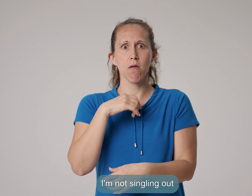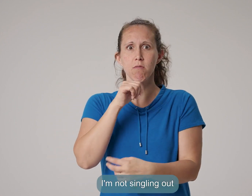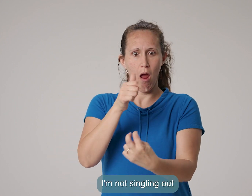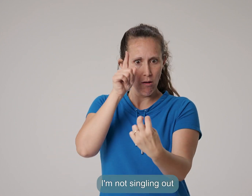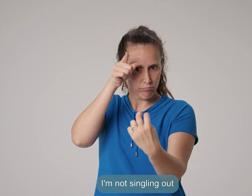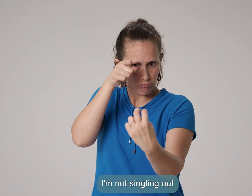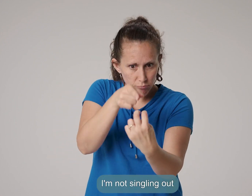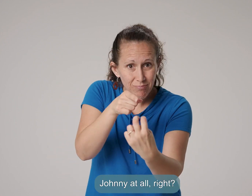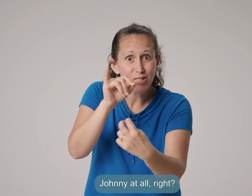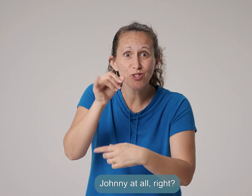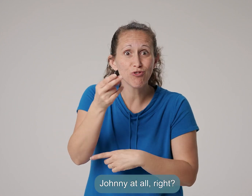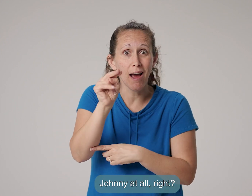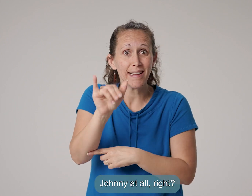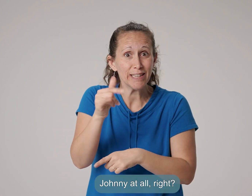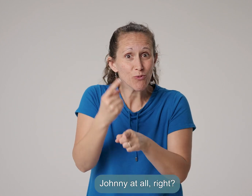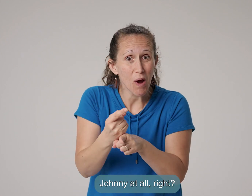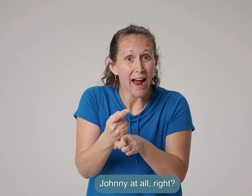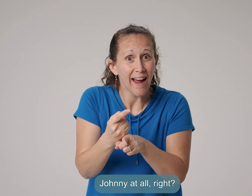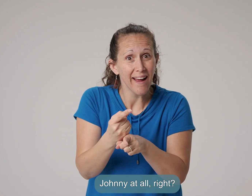I'm not singling out Johnny at all, right?